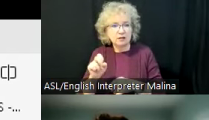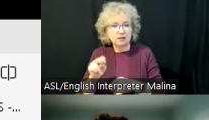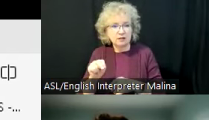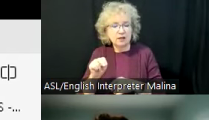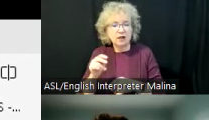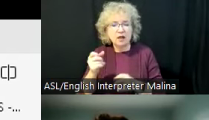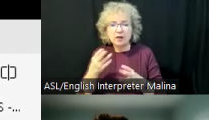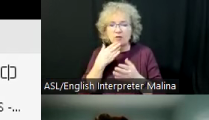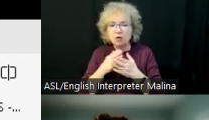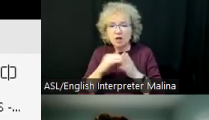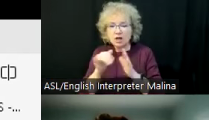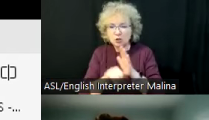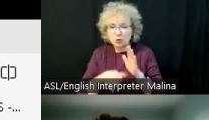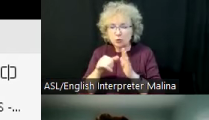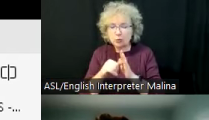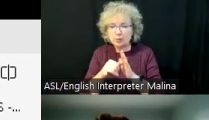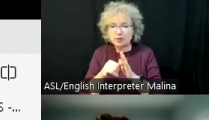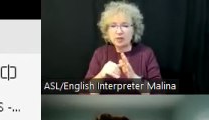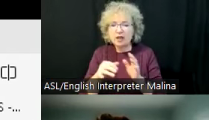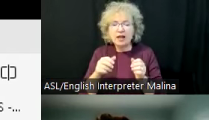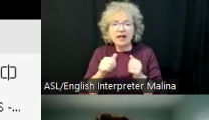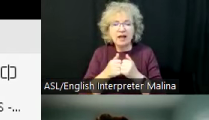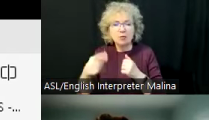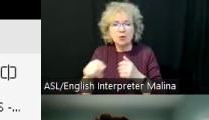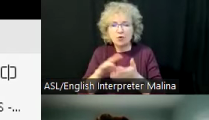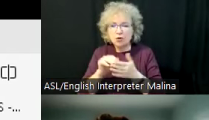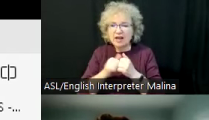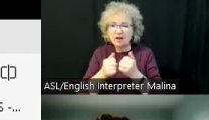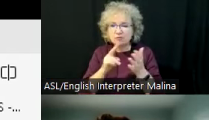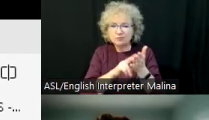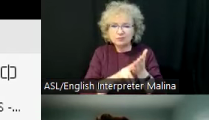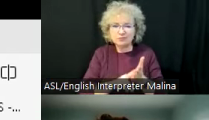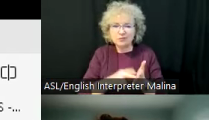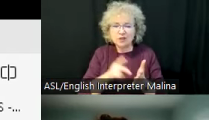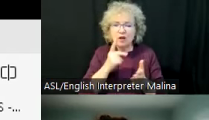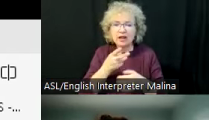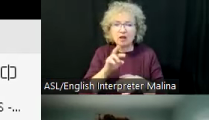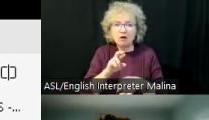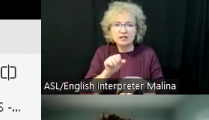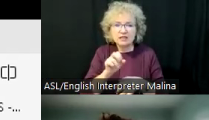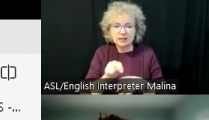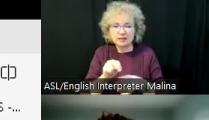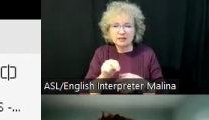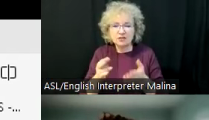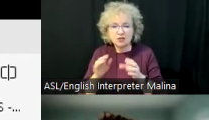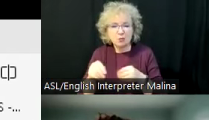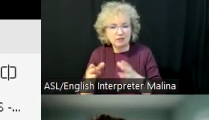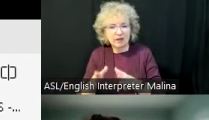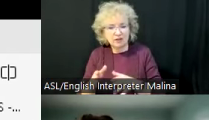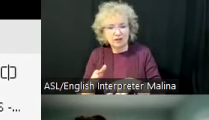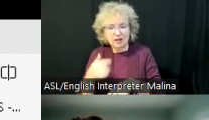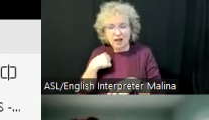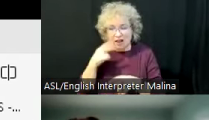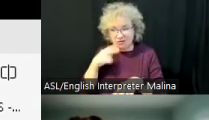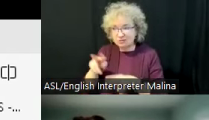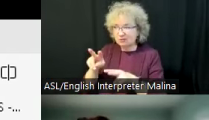to help you learn how to enroll as an HRSN service provider. I just use this with a group the other week and I thought